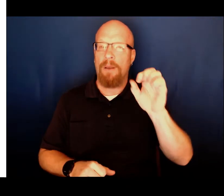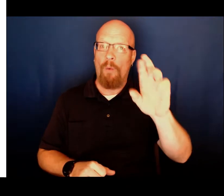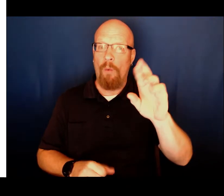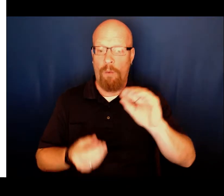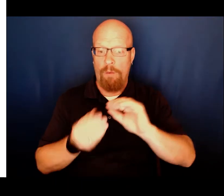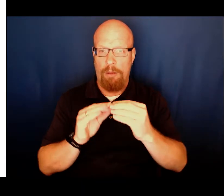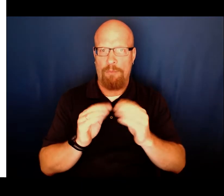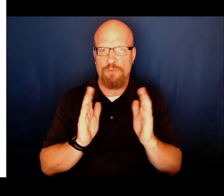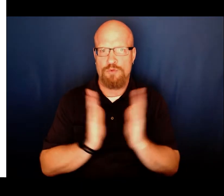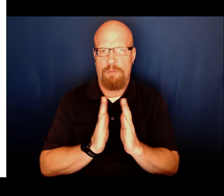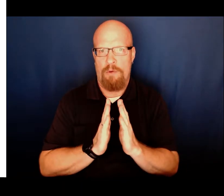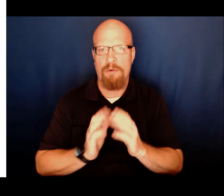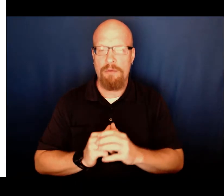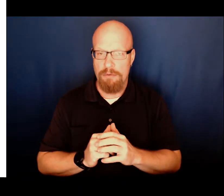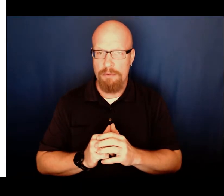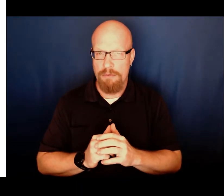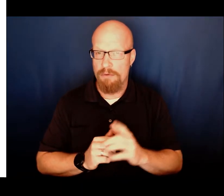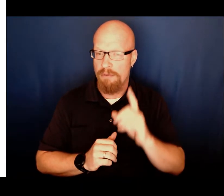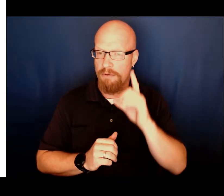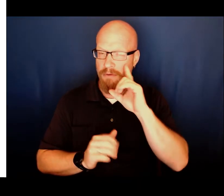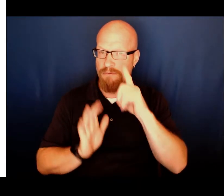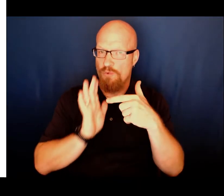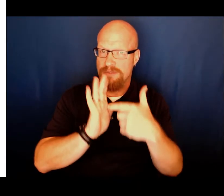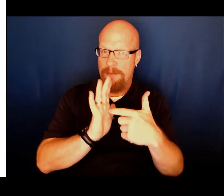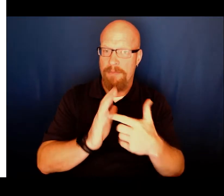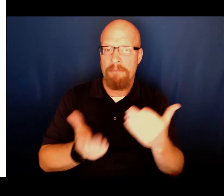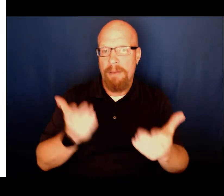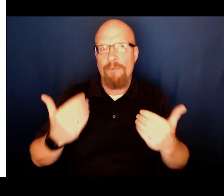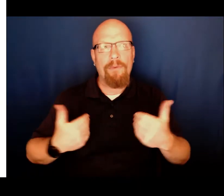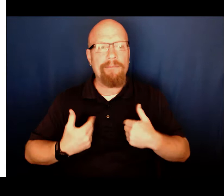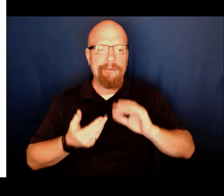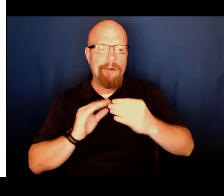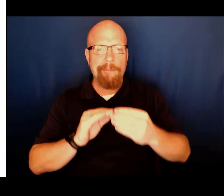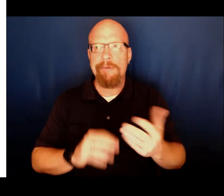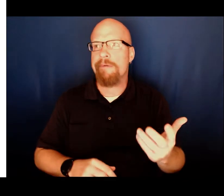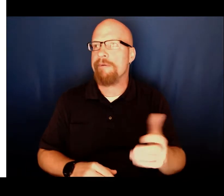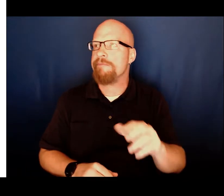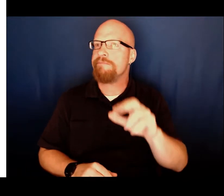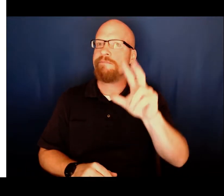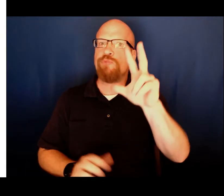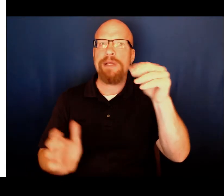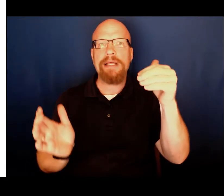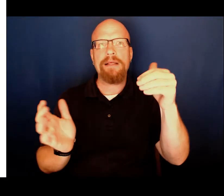large or really small. For example,